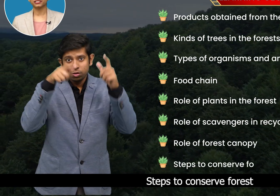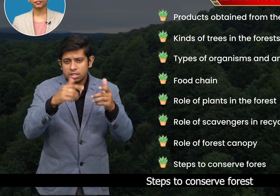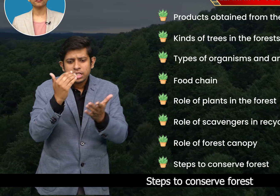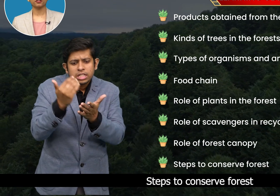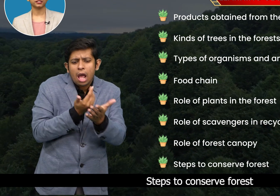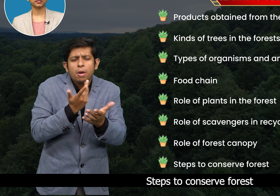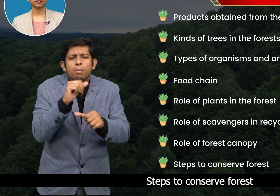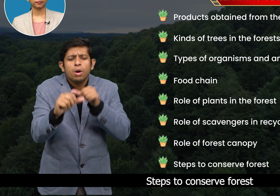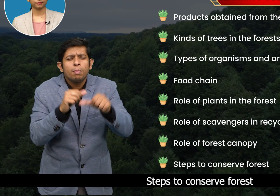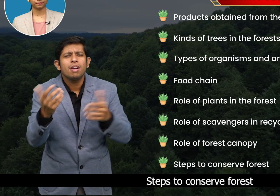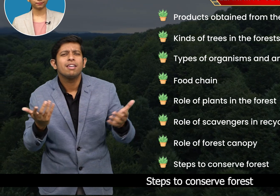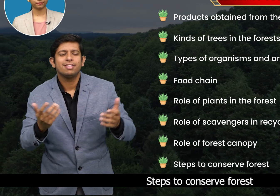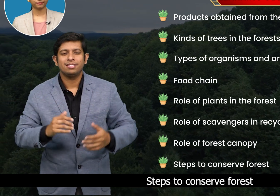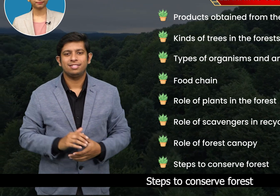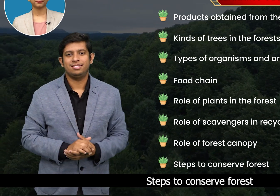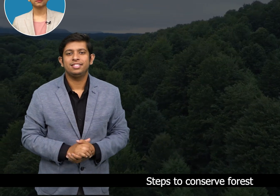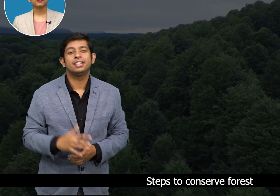Steps to conserve forest.